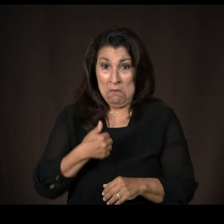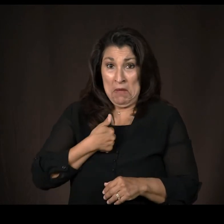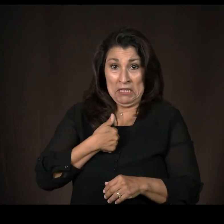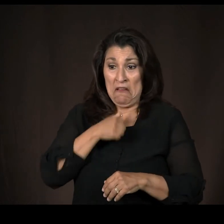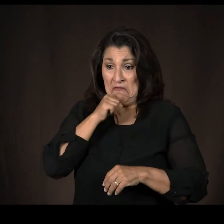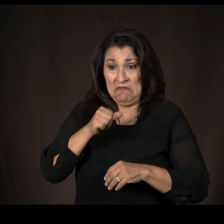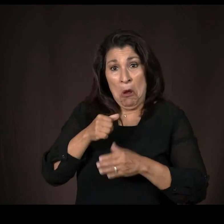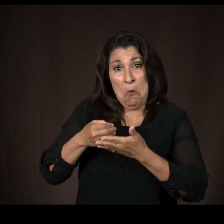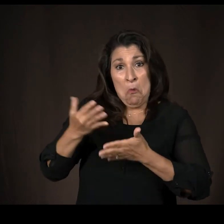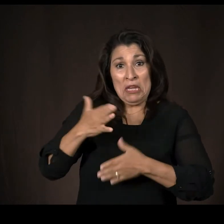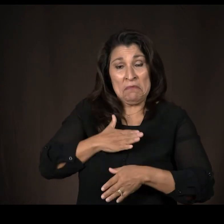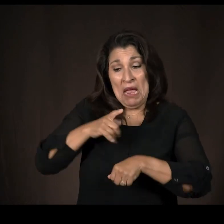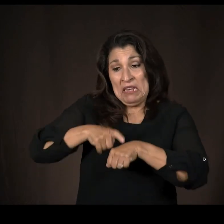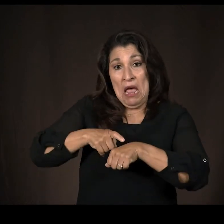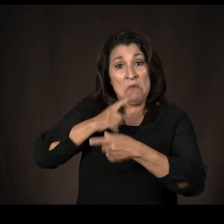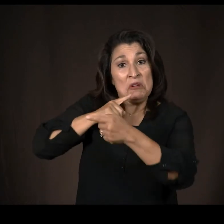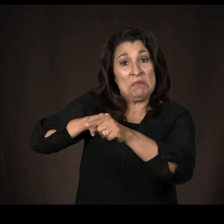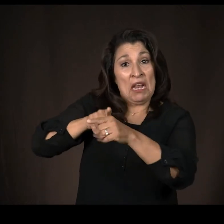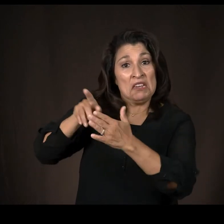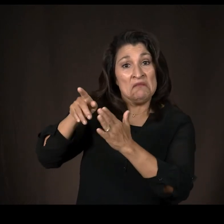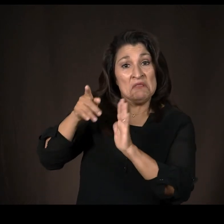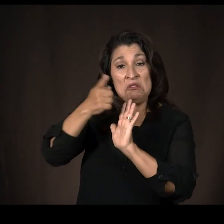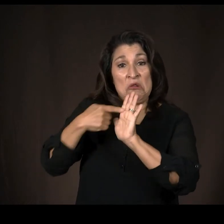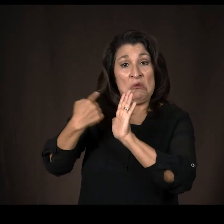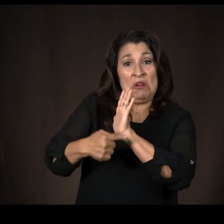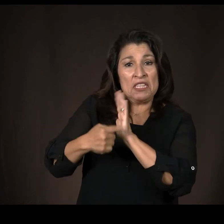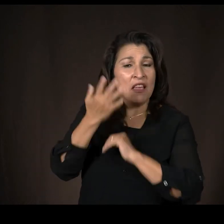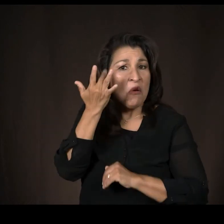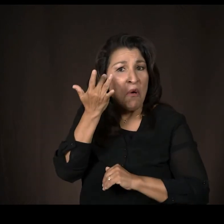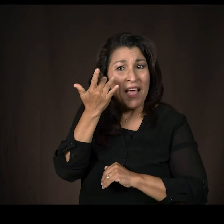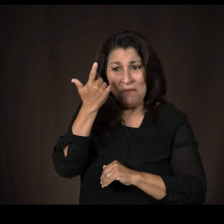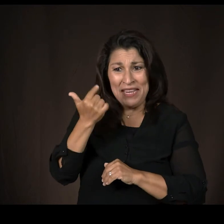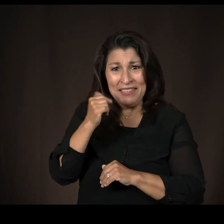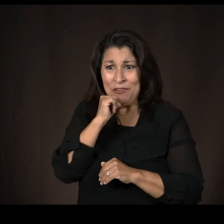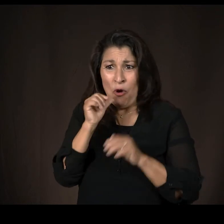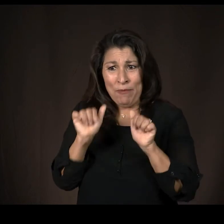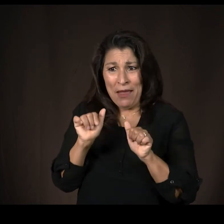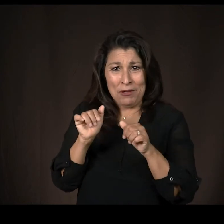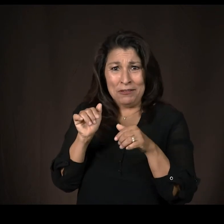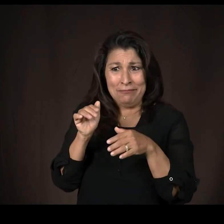I don't spend much time responding to critics. Why? You wouldn't have time to get anything done.